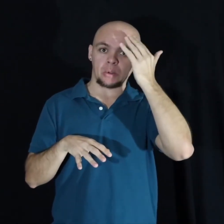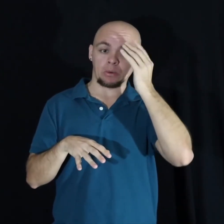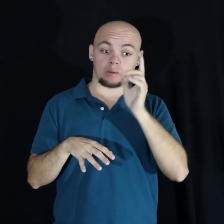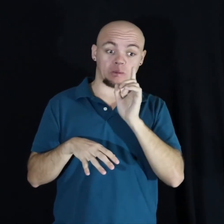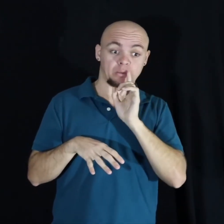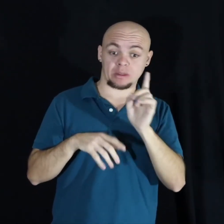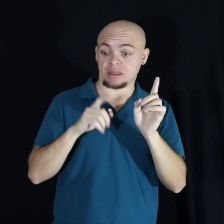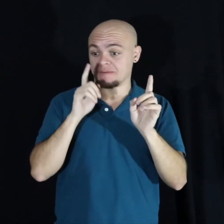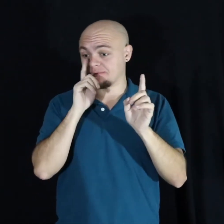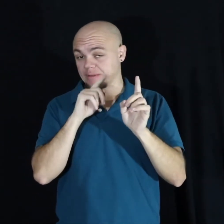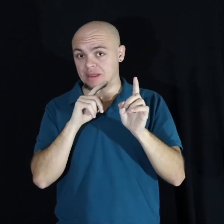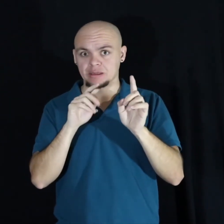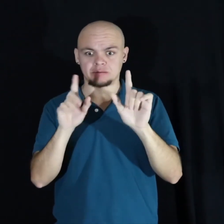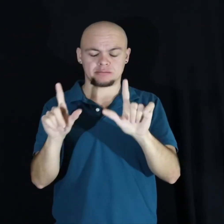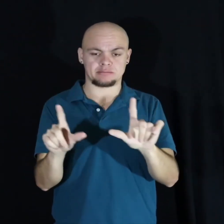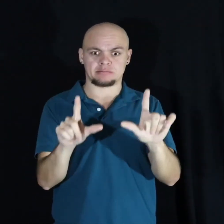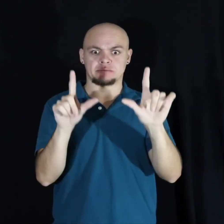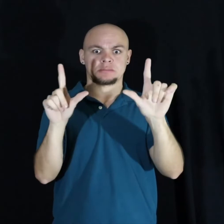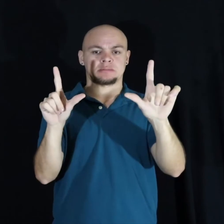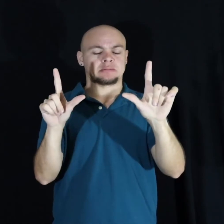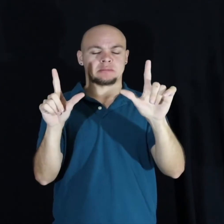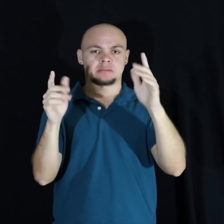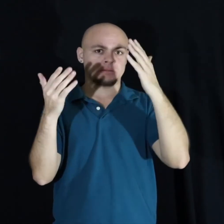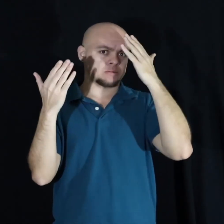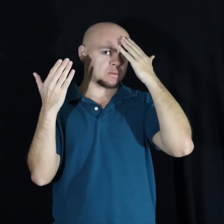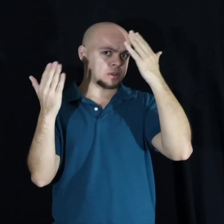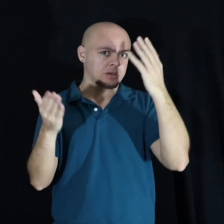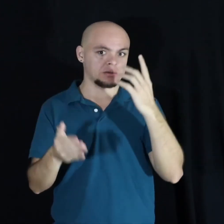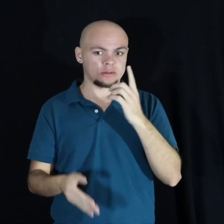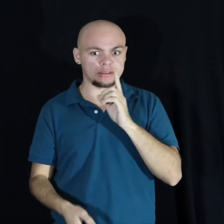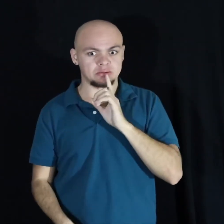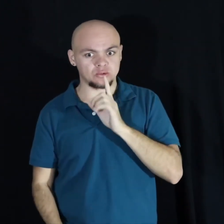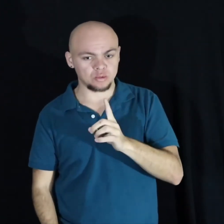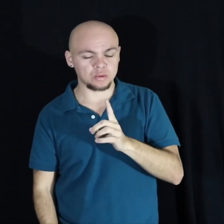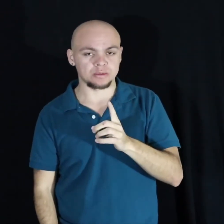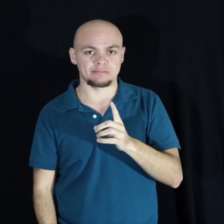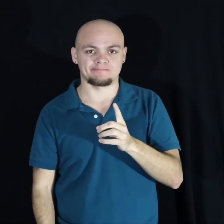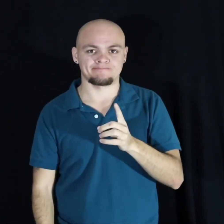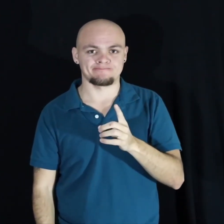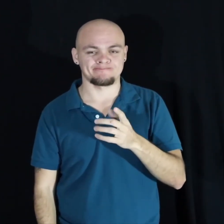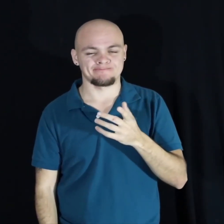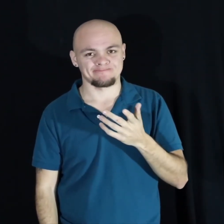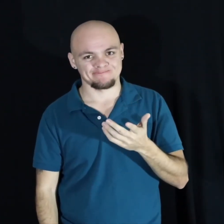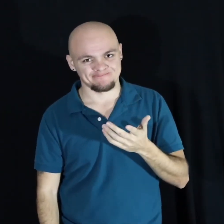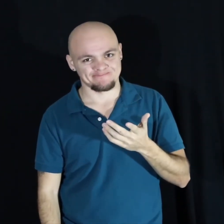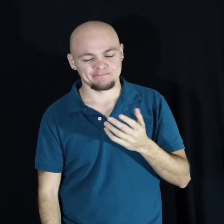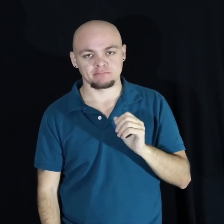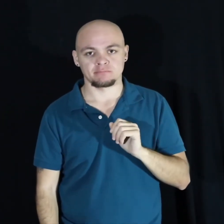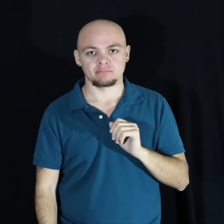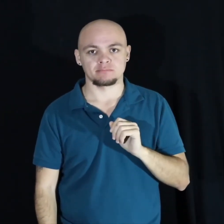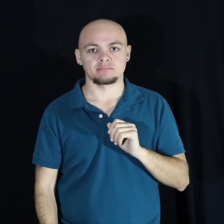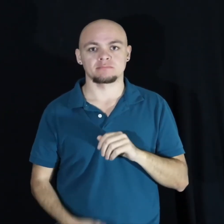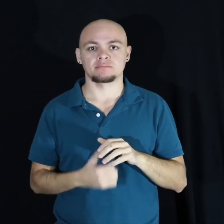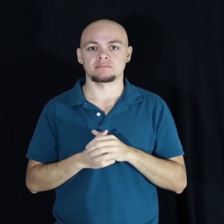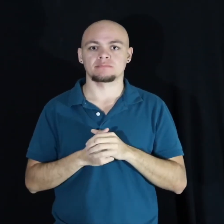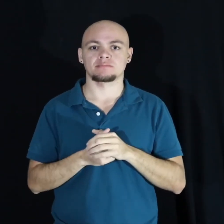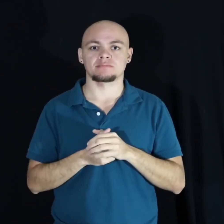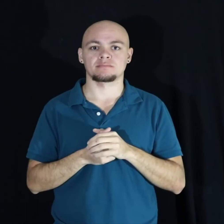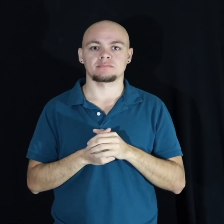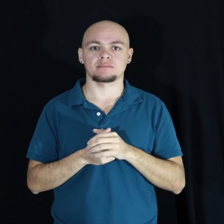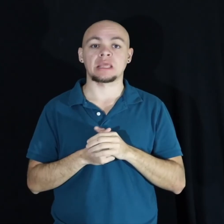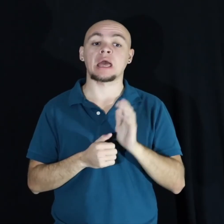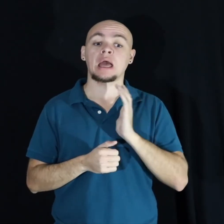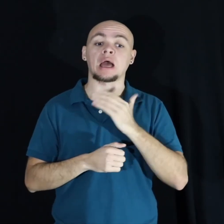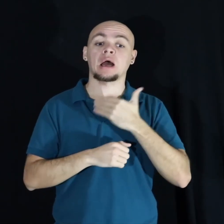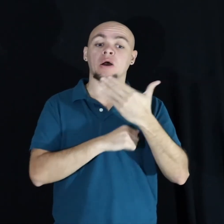open our internet whether what we are seeing is true or not. Especially in our